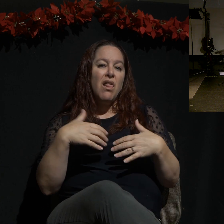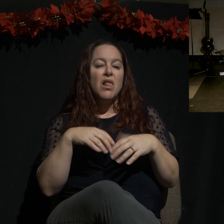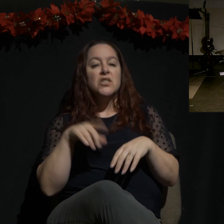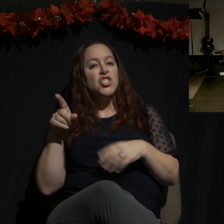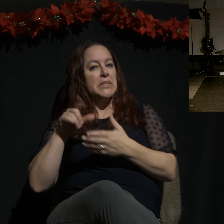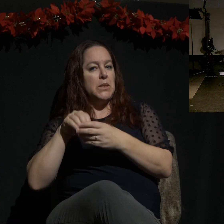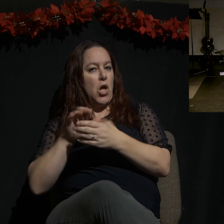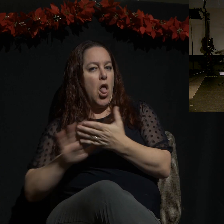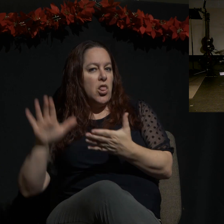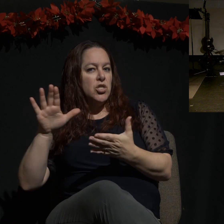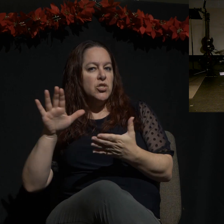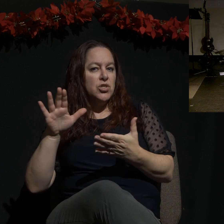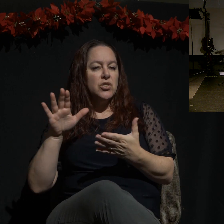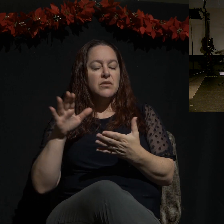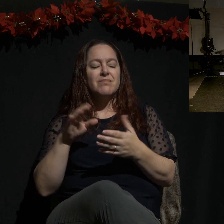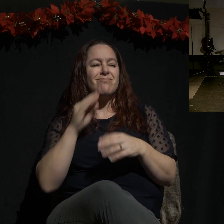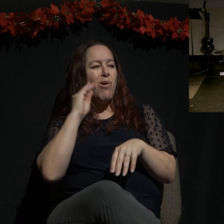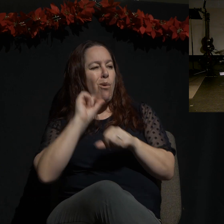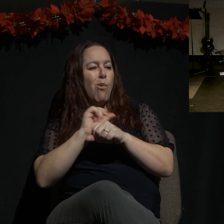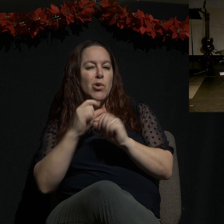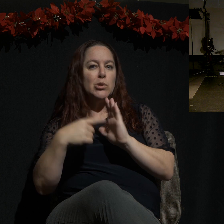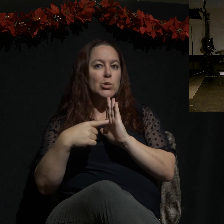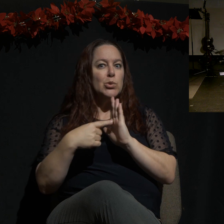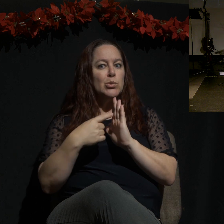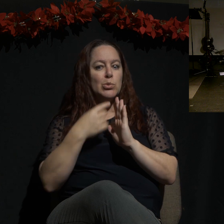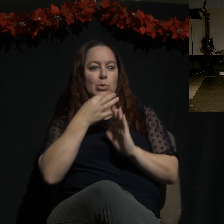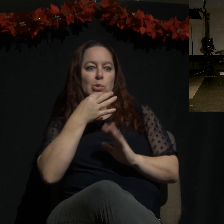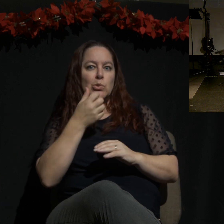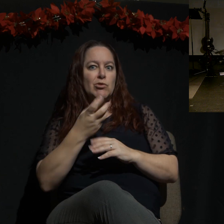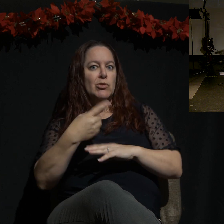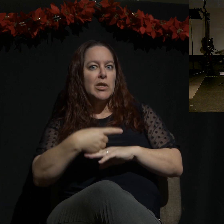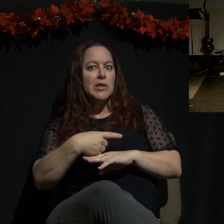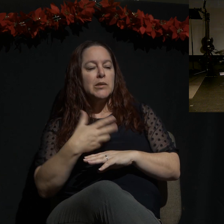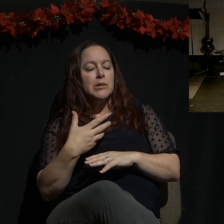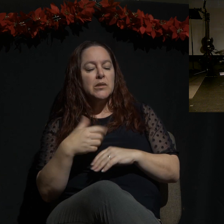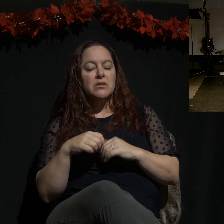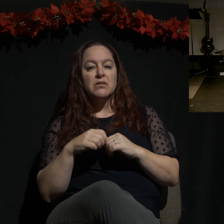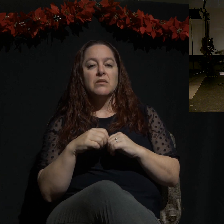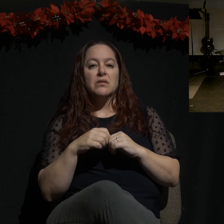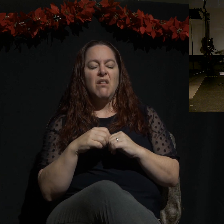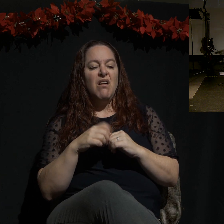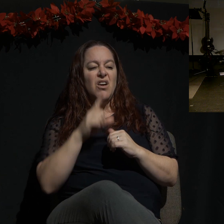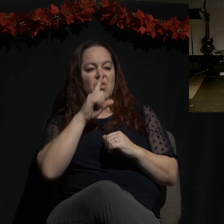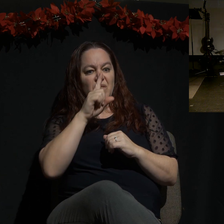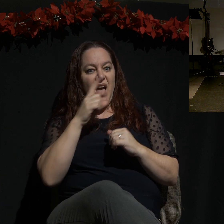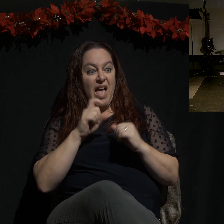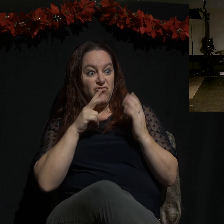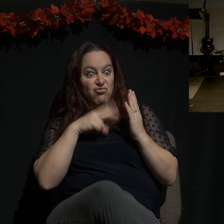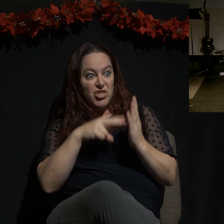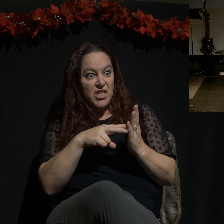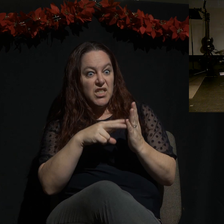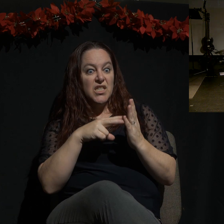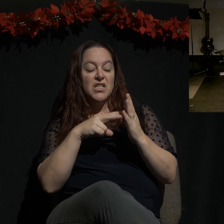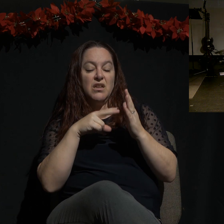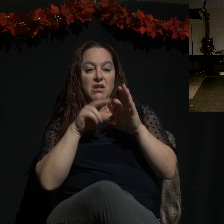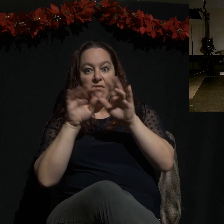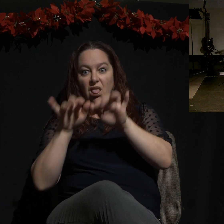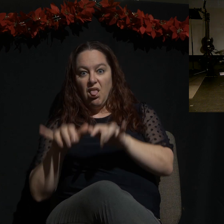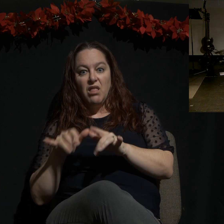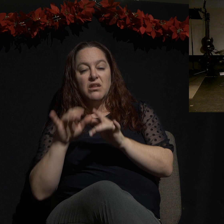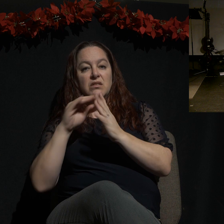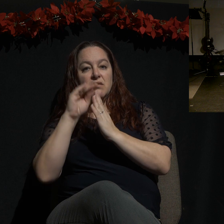was in college. She's like, I got this homework assignment due in a couple days, and I really have to read this and fill out this